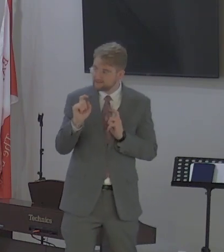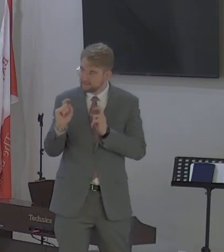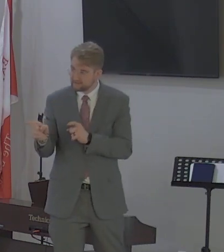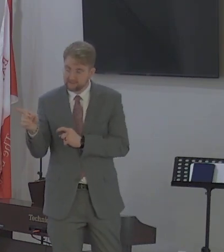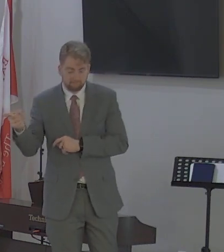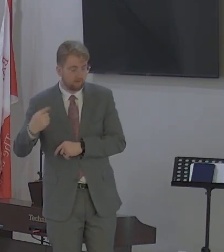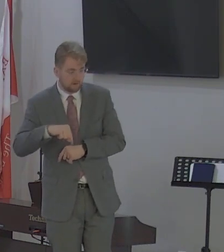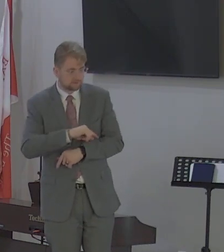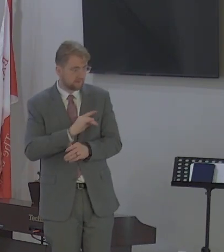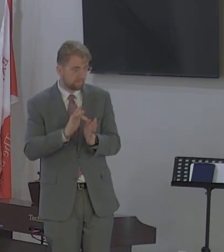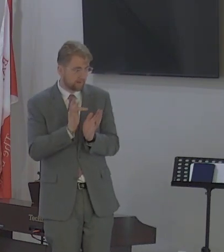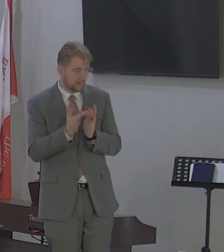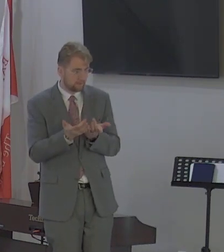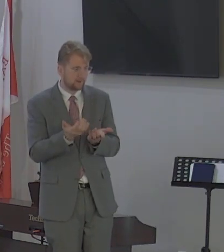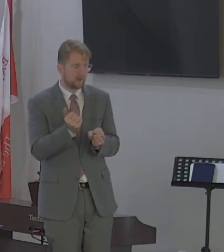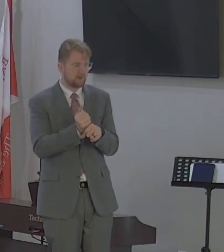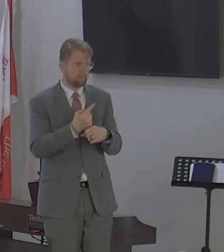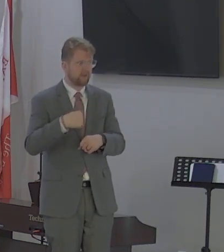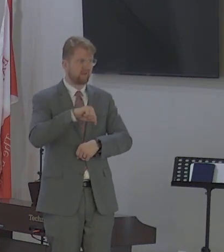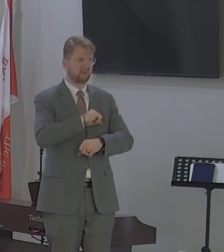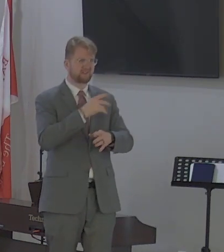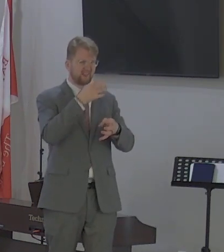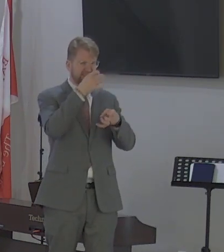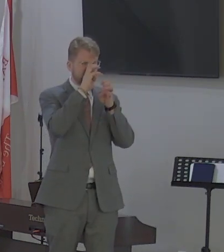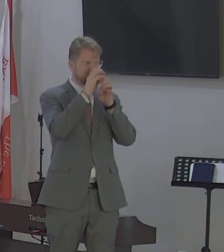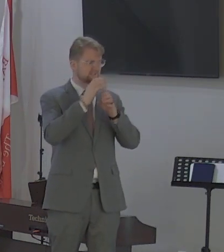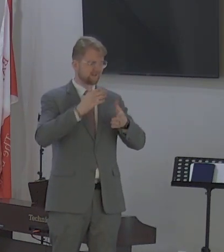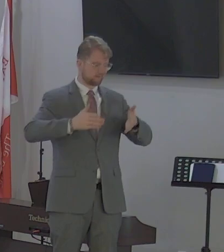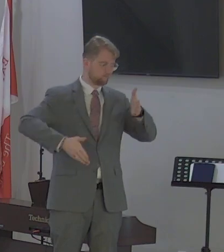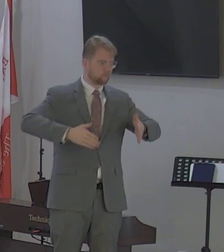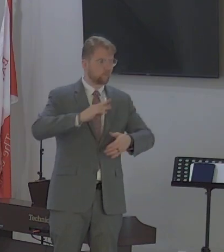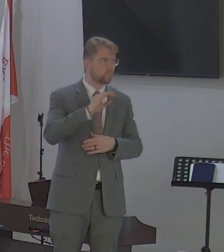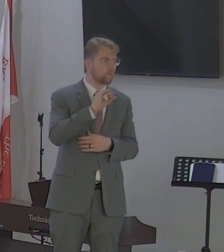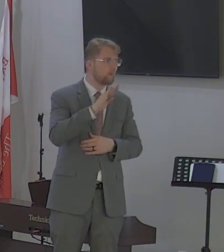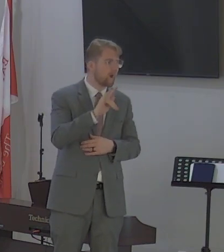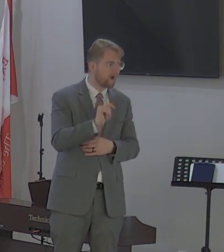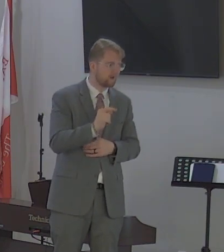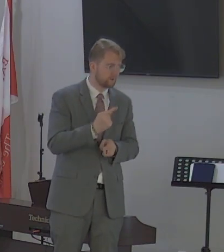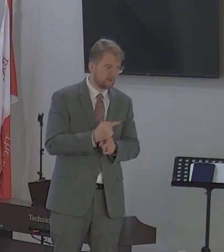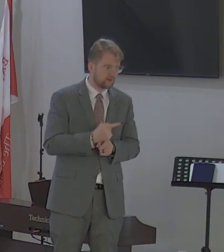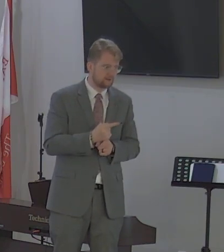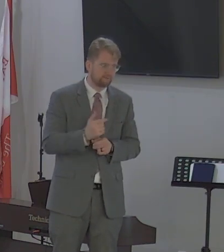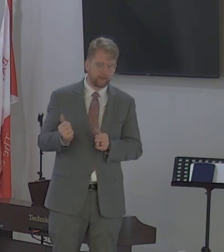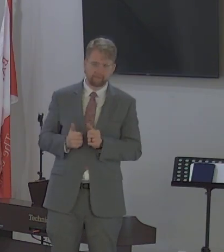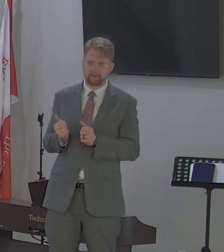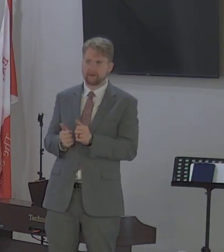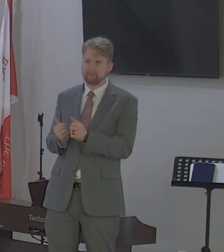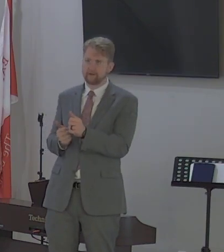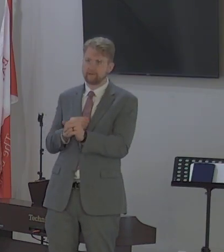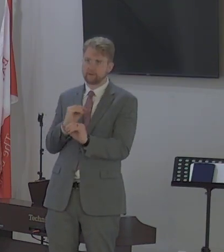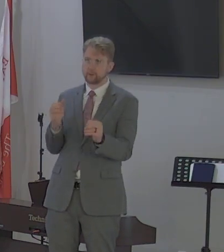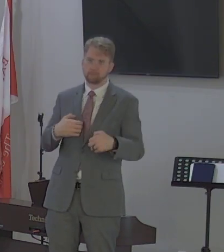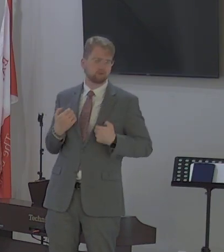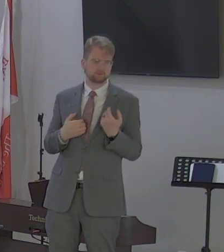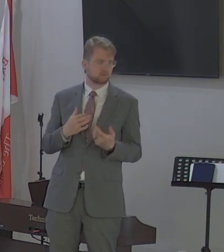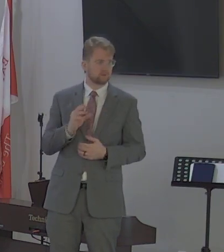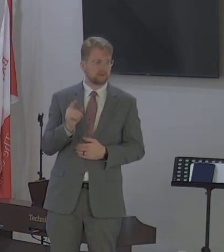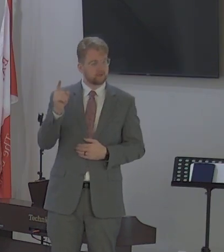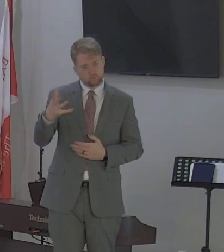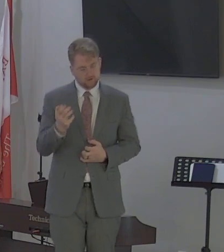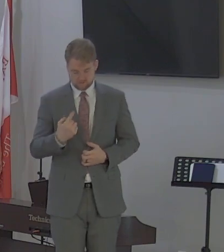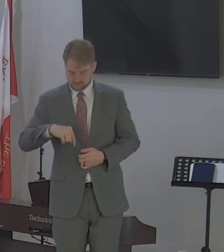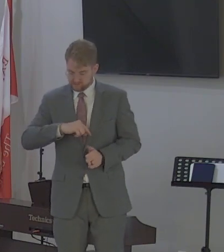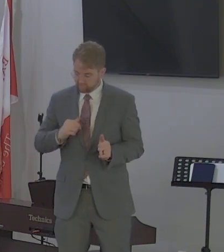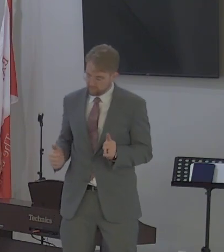robots. He gave us that thing so that we can live according to His will, His way, His instruction, in His love, in